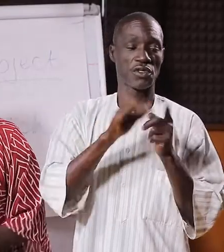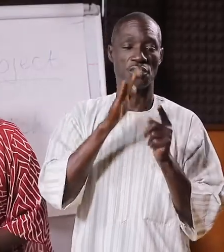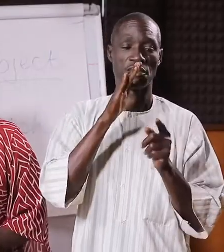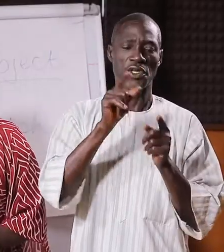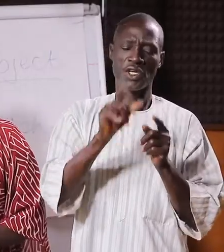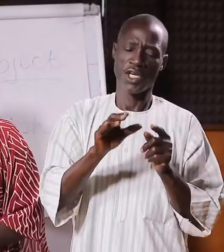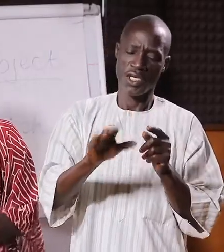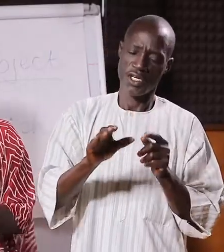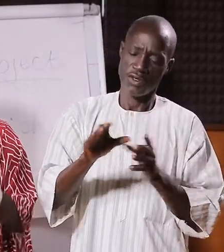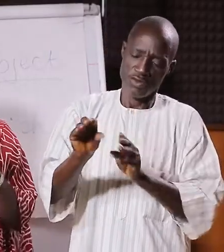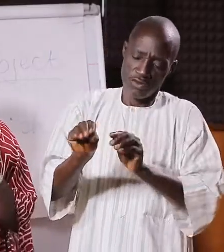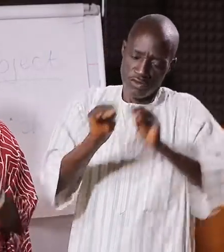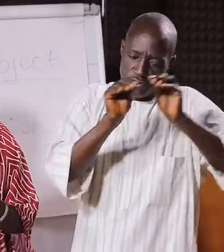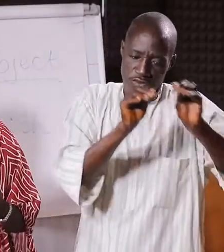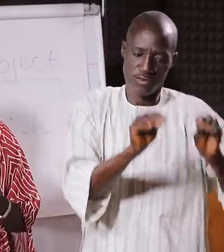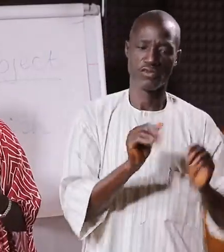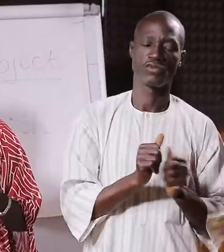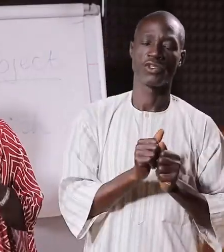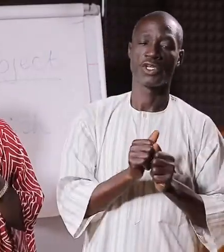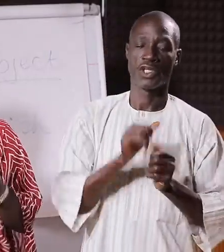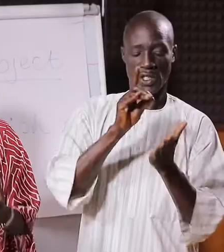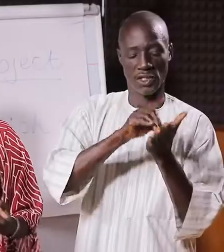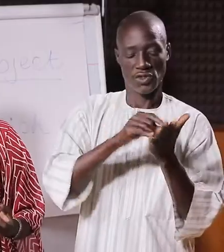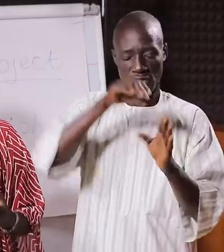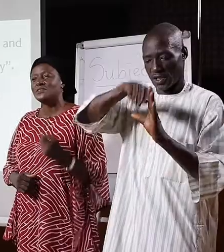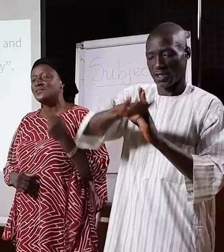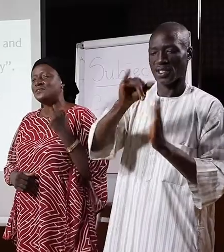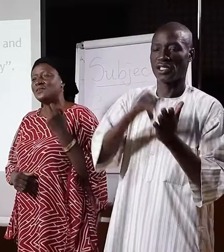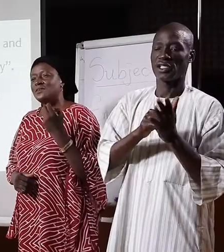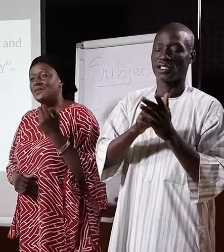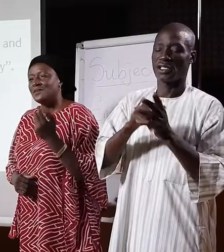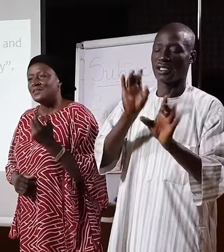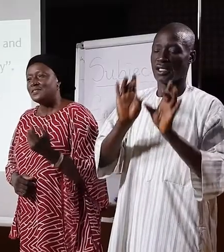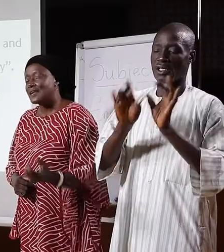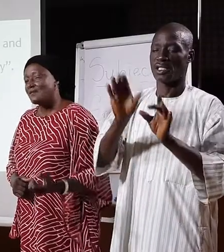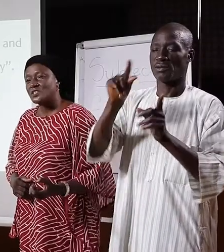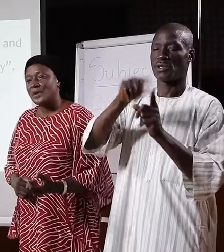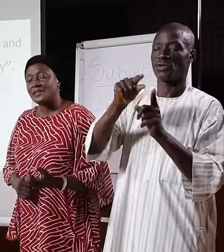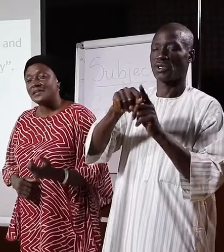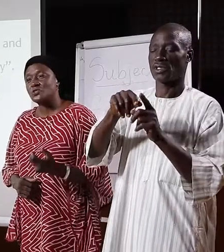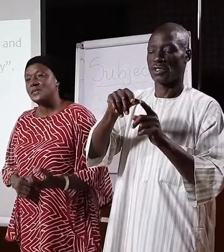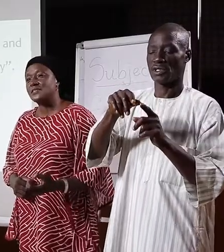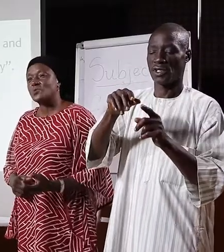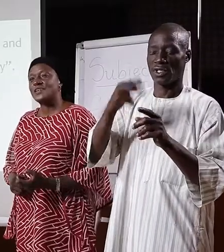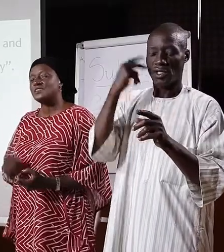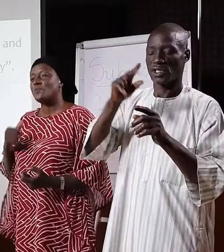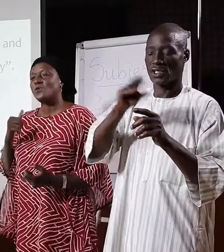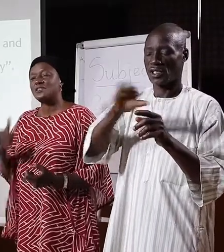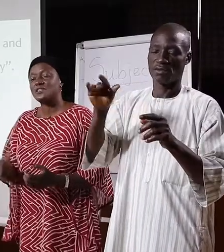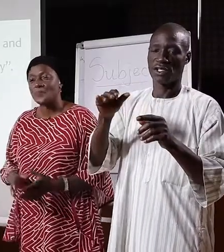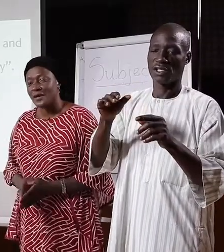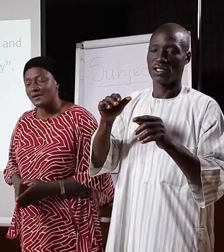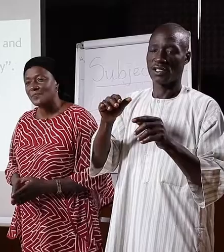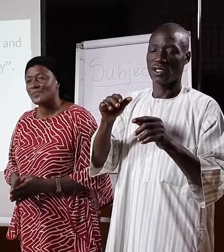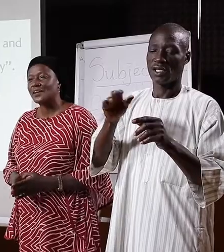download a dictionary that has a speaker. Type your word, check out the spelling and ensure it is right,